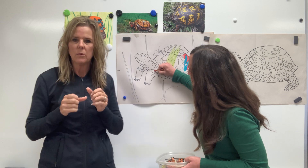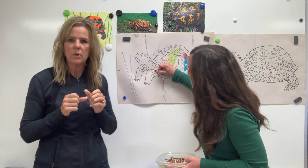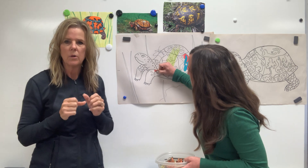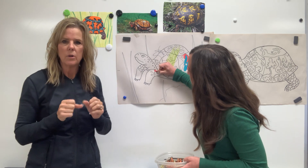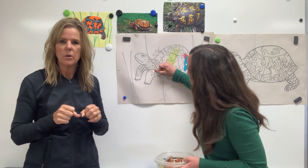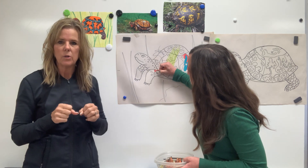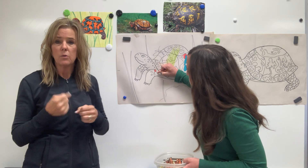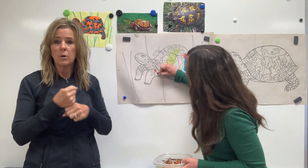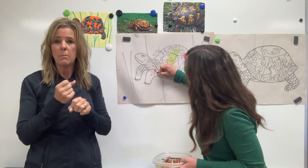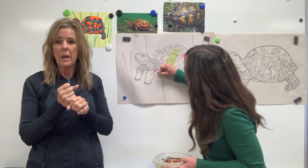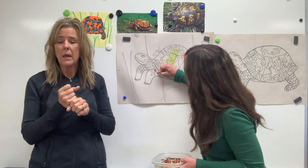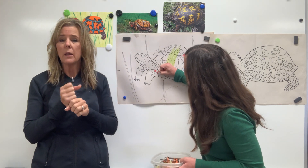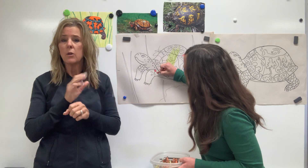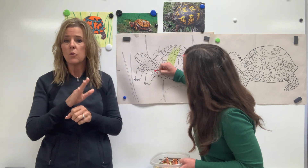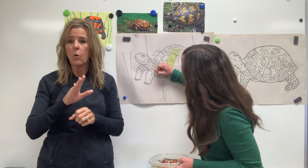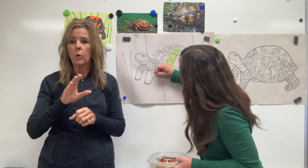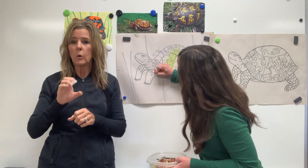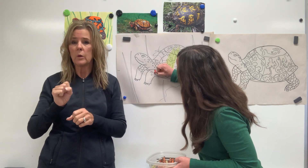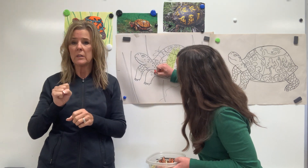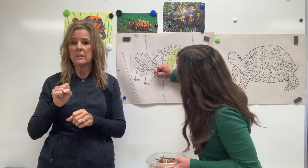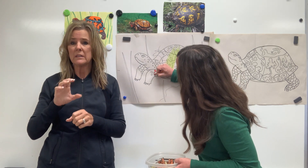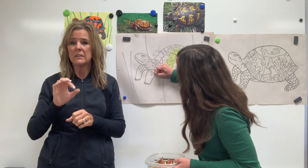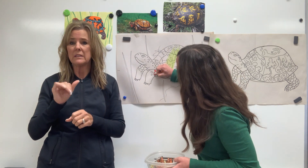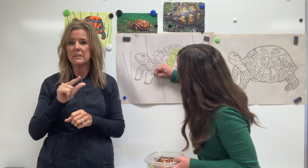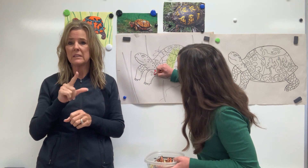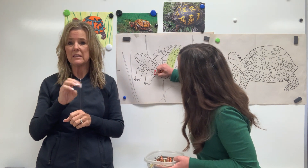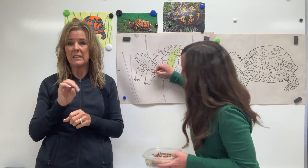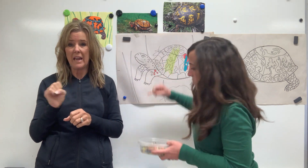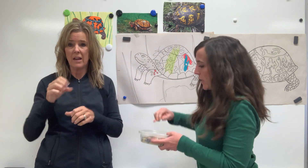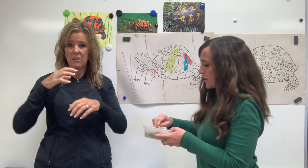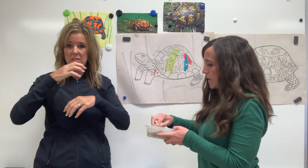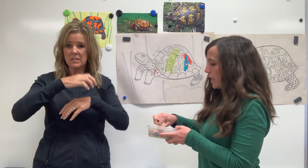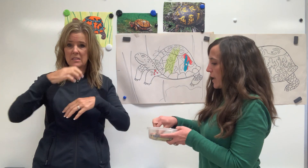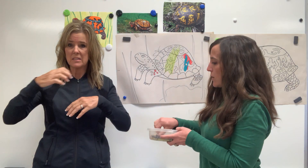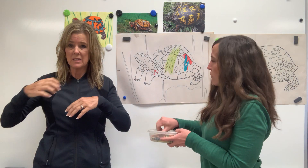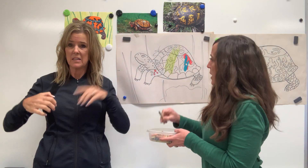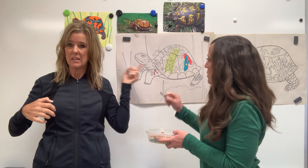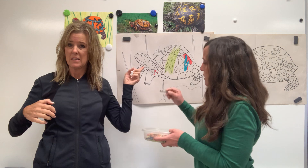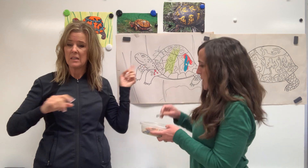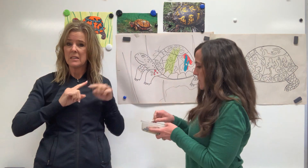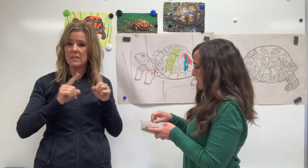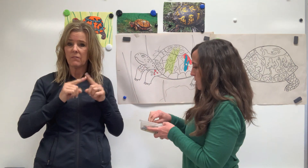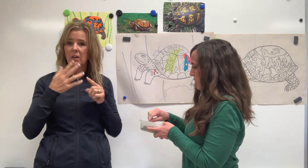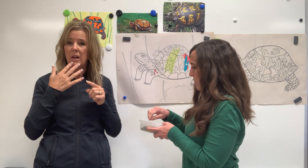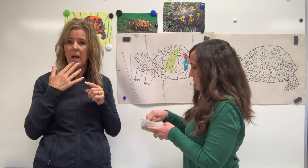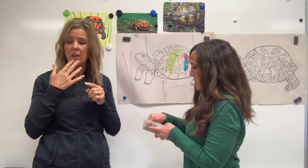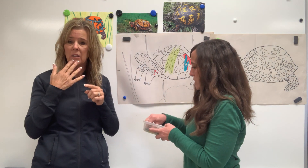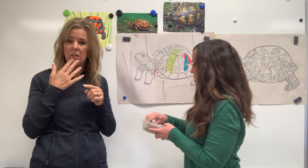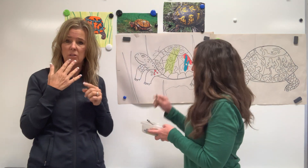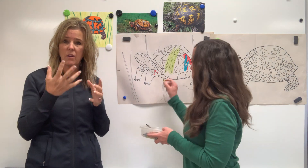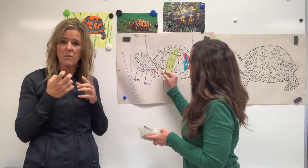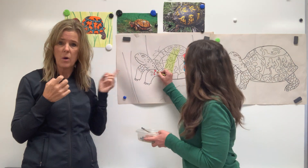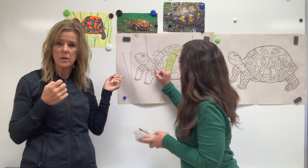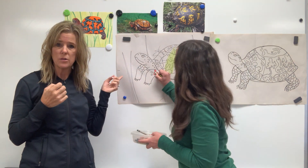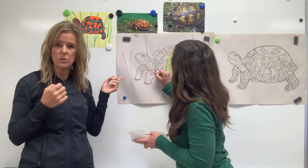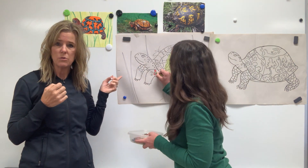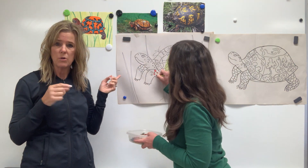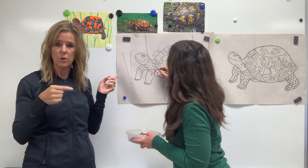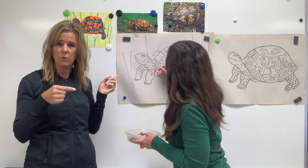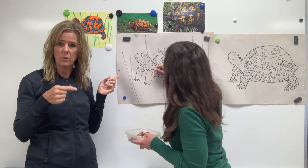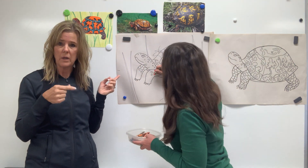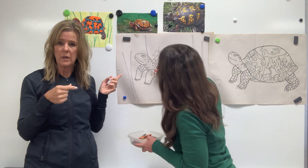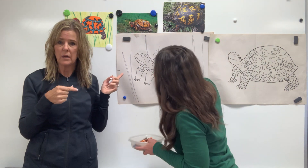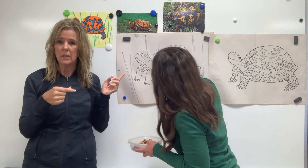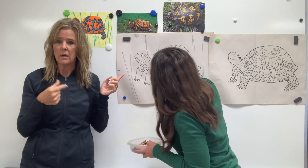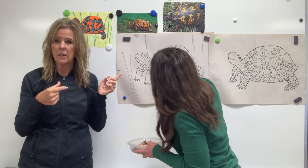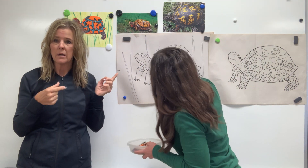your scales that you drew a different color than like the leg around it. So if I wanted to do a green